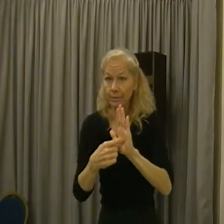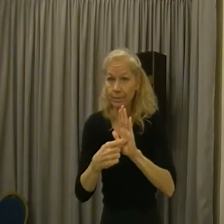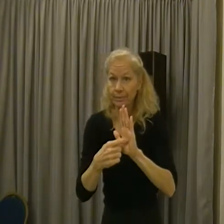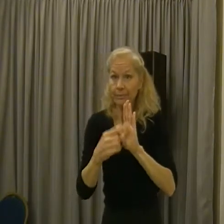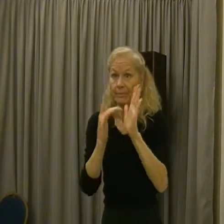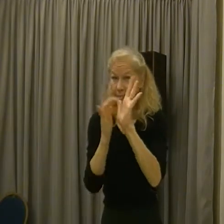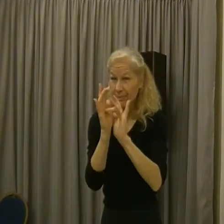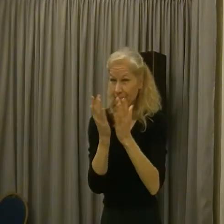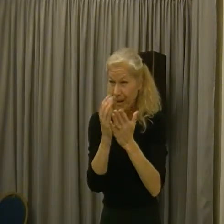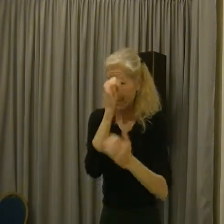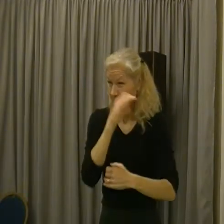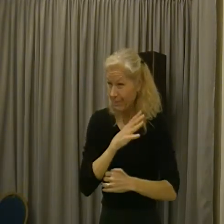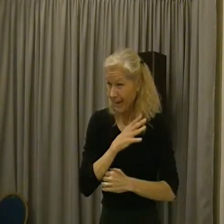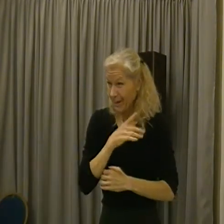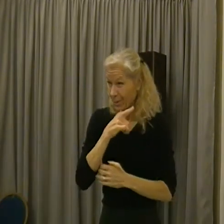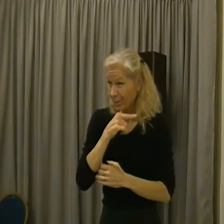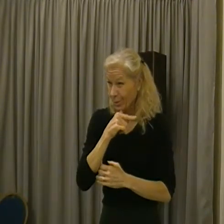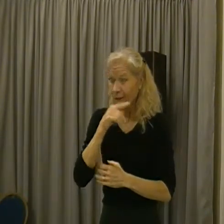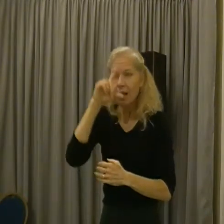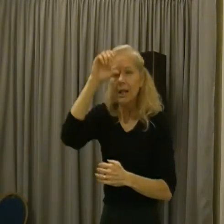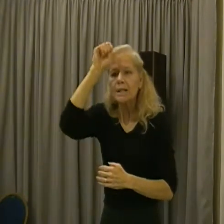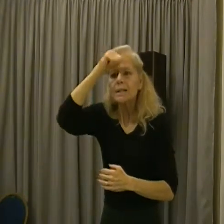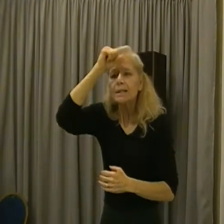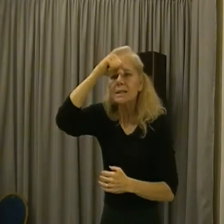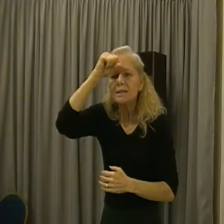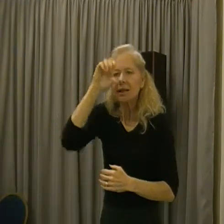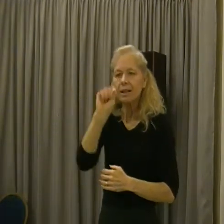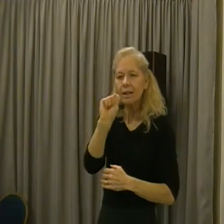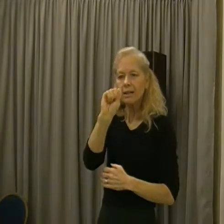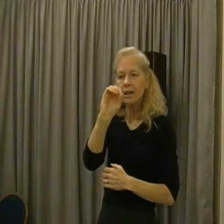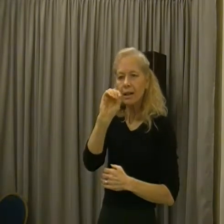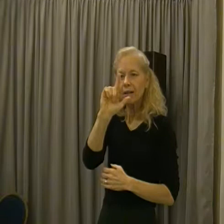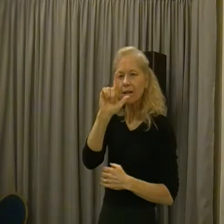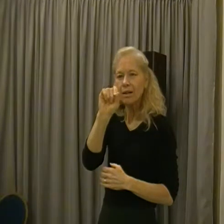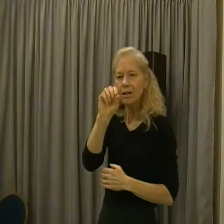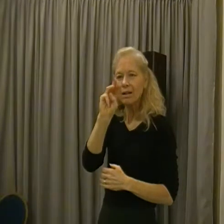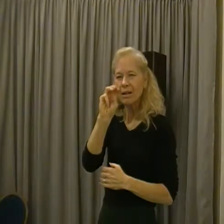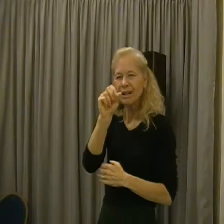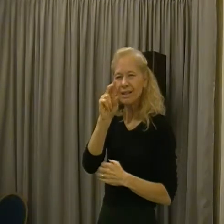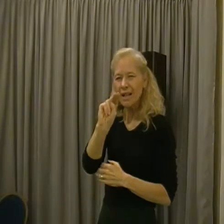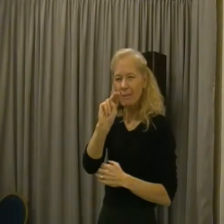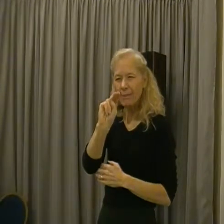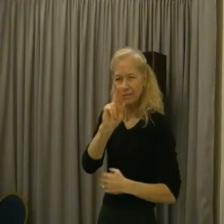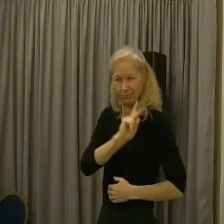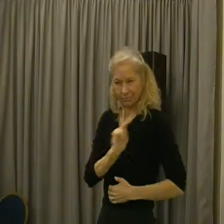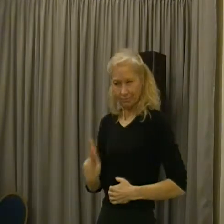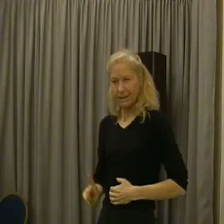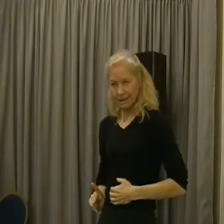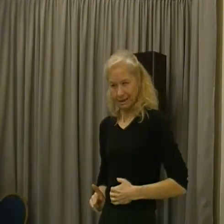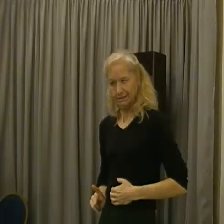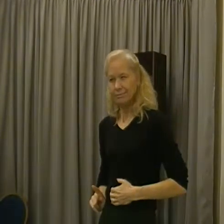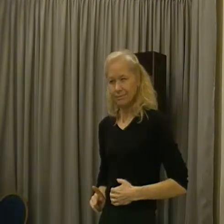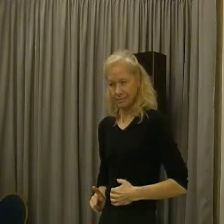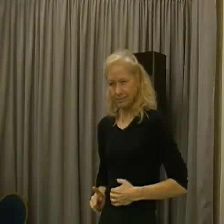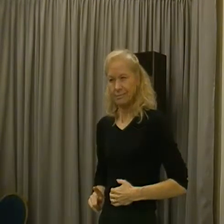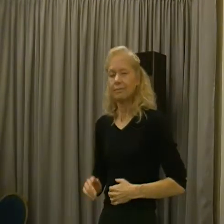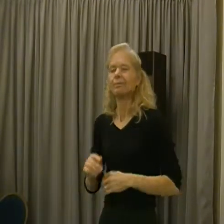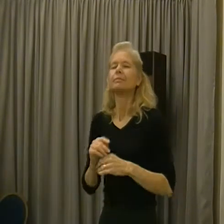that great riches and wealth, but looking at God's glory. Remember his prayer? I'm just a little child. What can I do